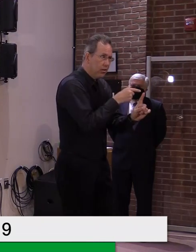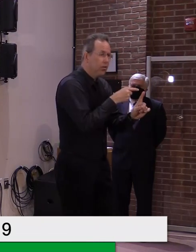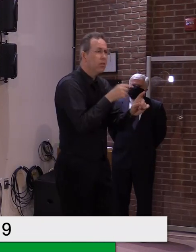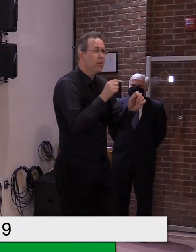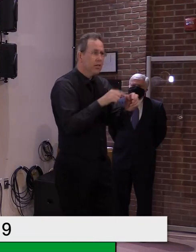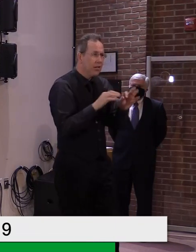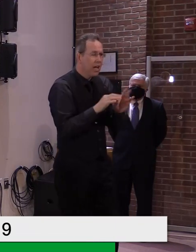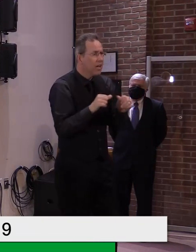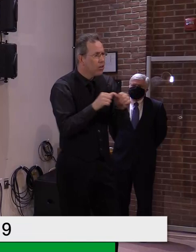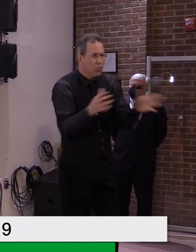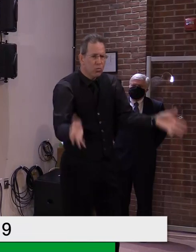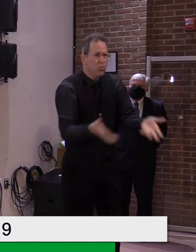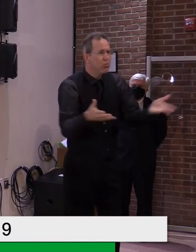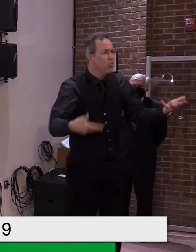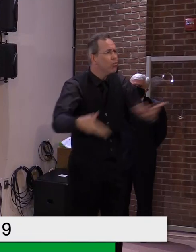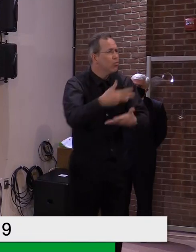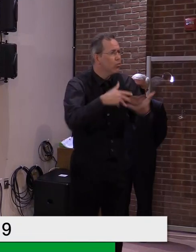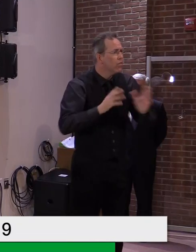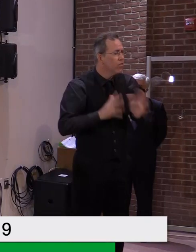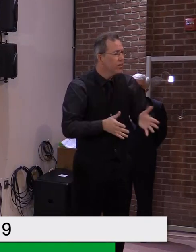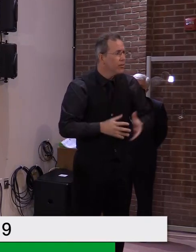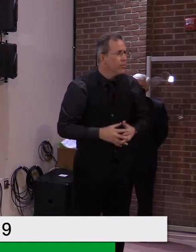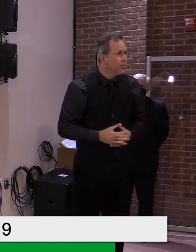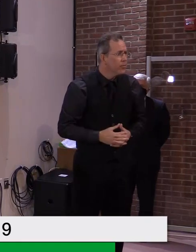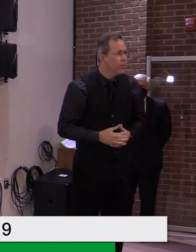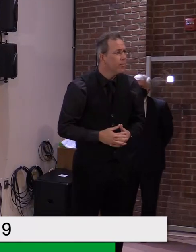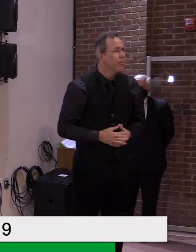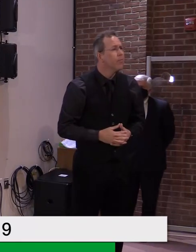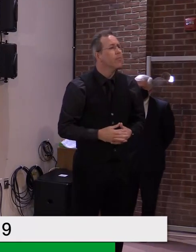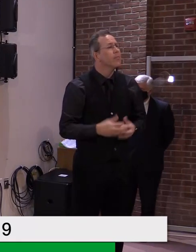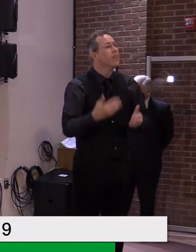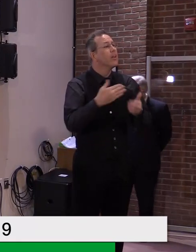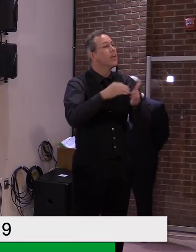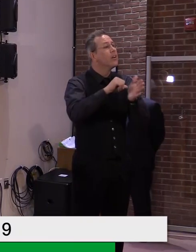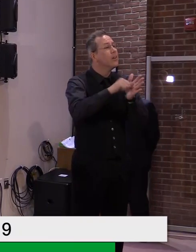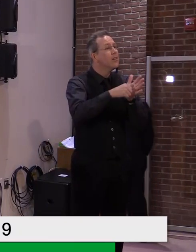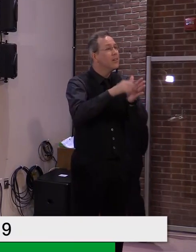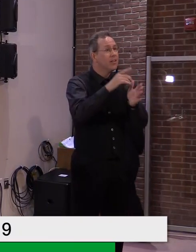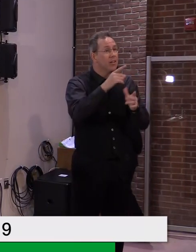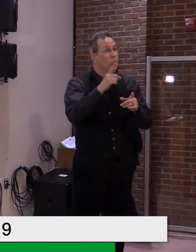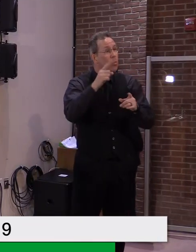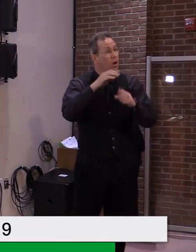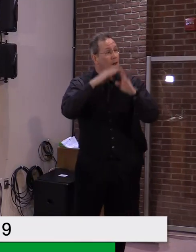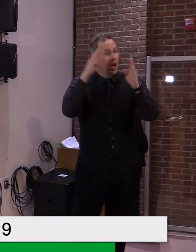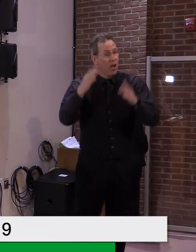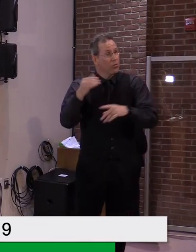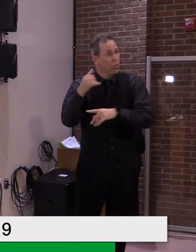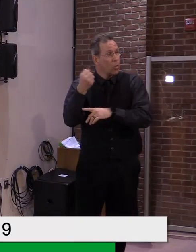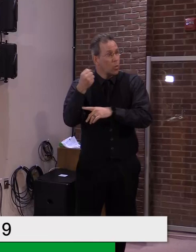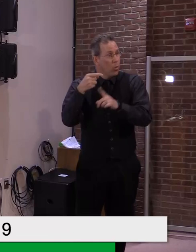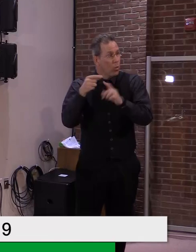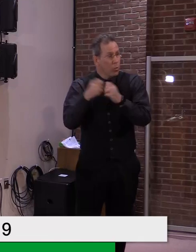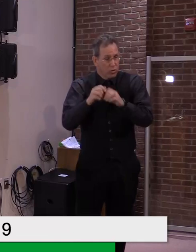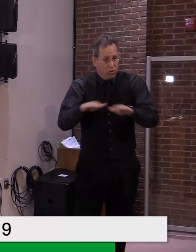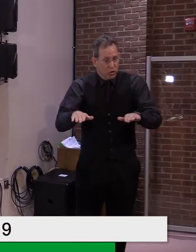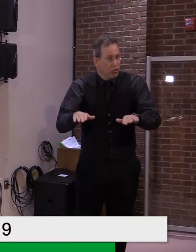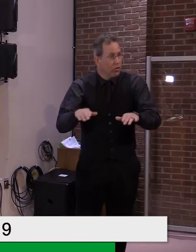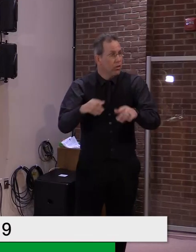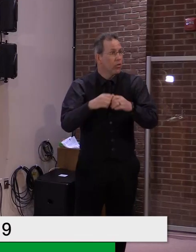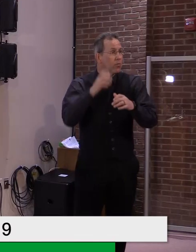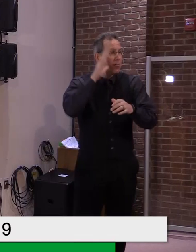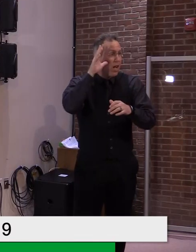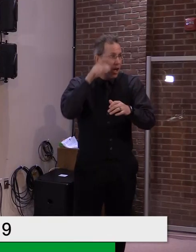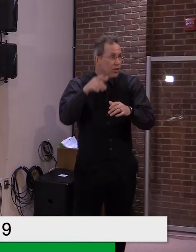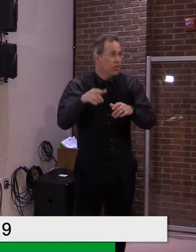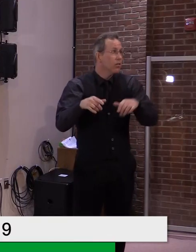that's one household of grandchildren with the grandparent. It's not grandchildren